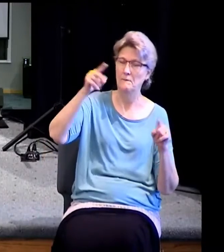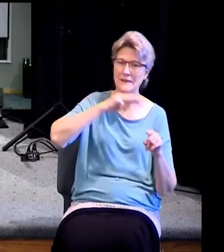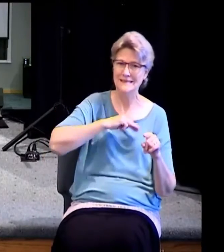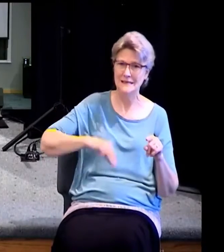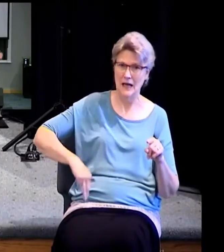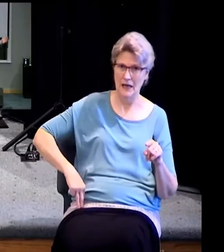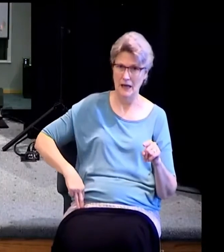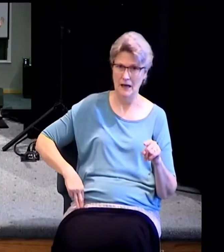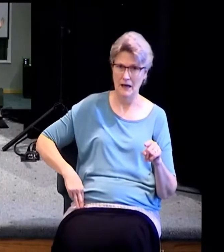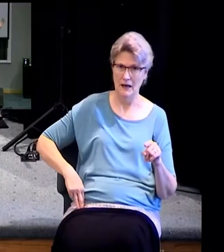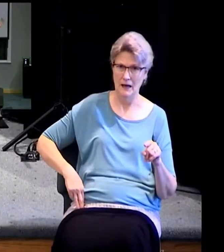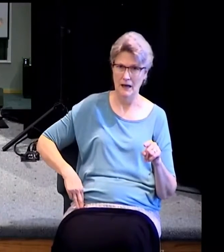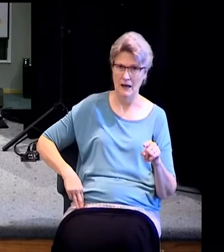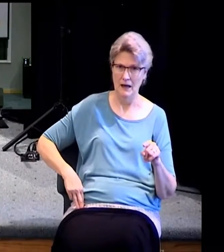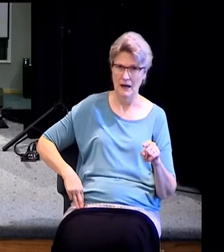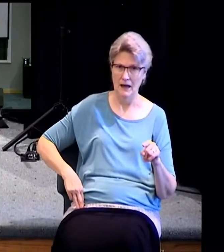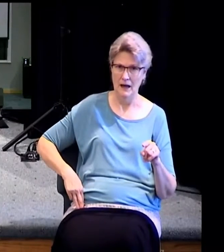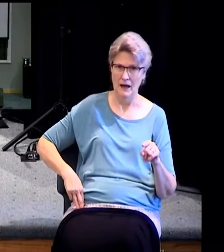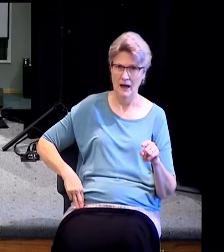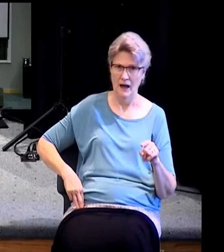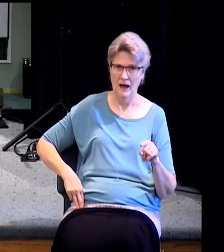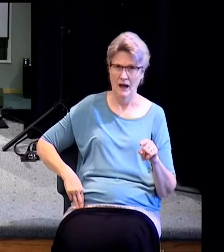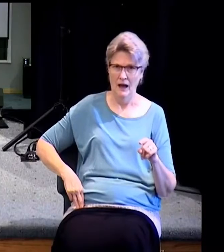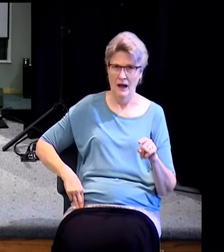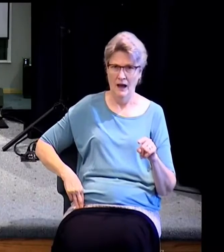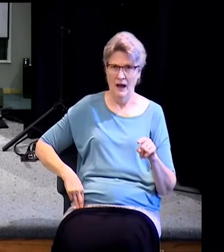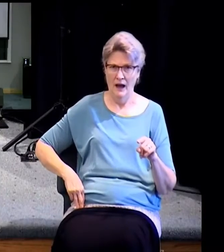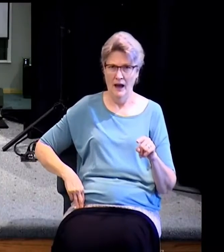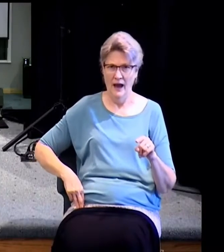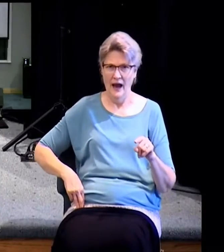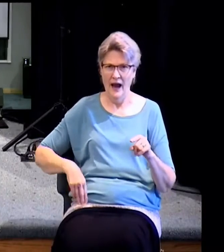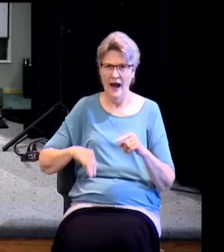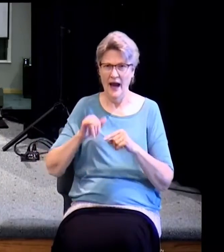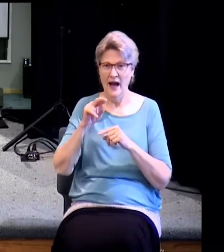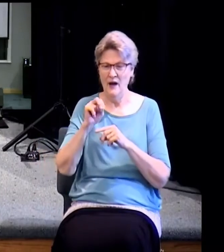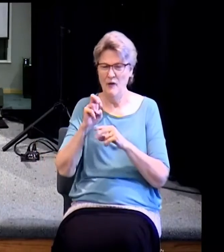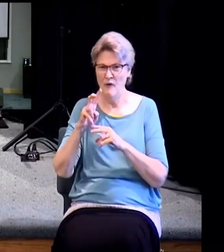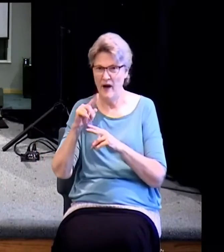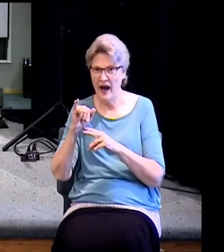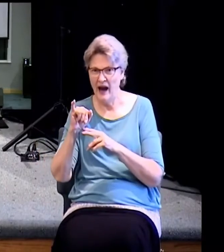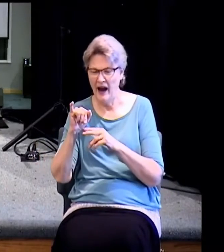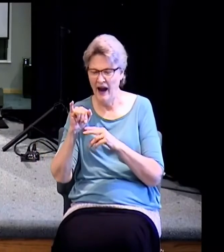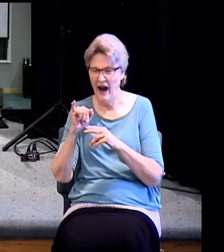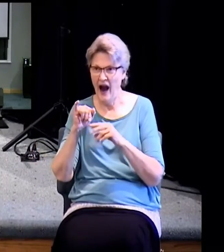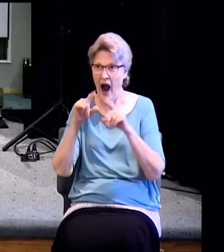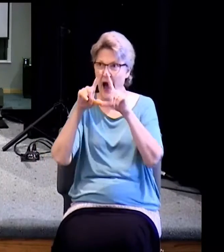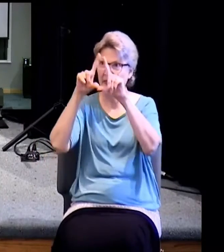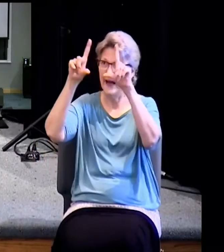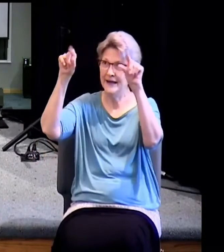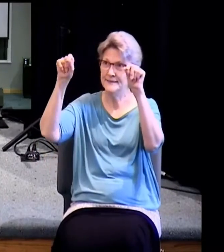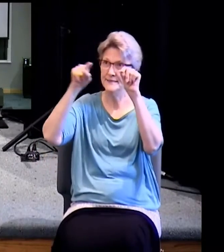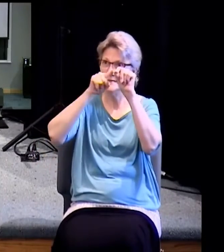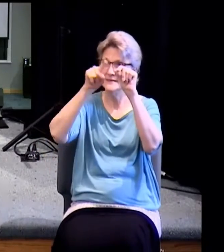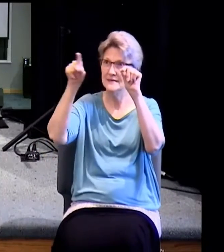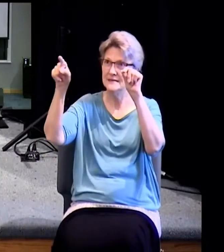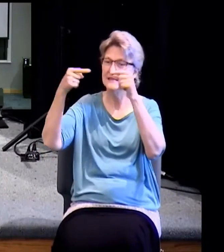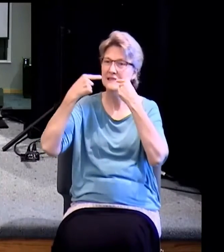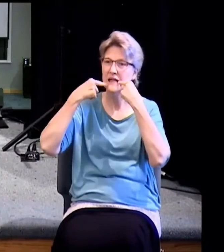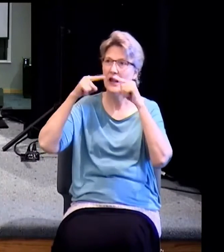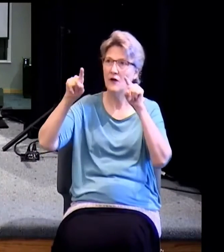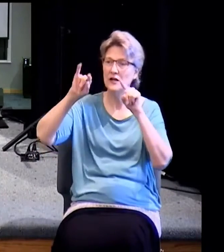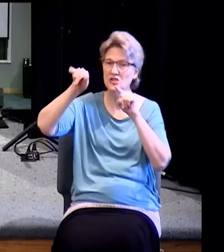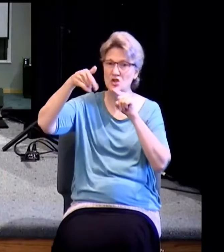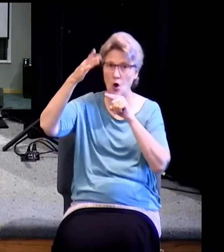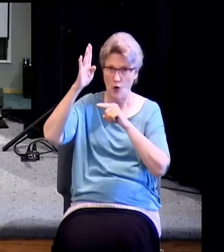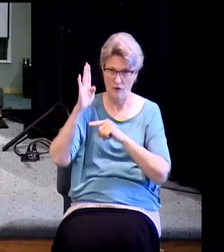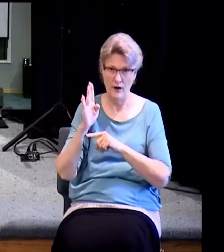Messiah. The sheen was declaring him to be God in the flesh. The inscription above his head was declaring